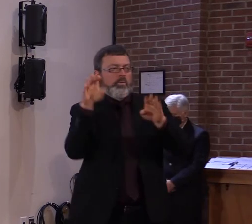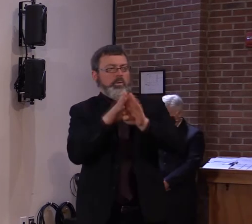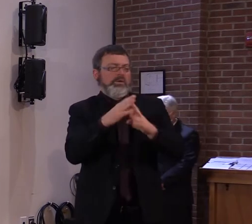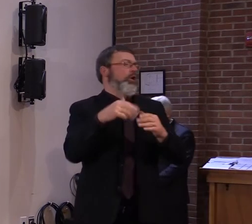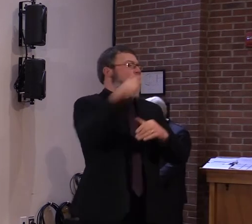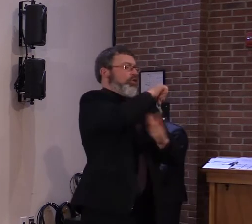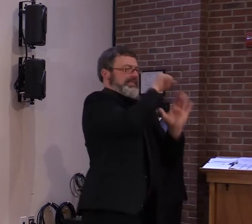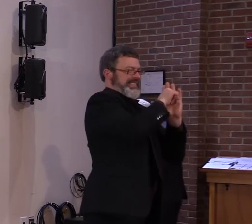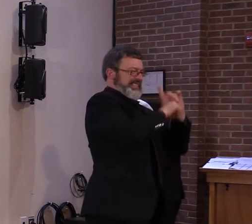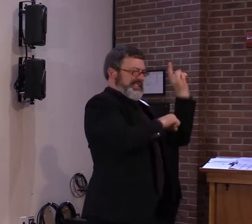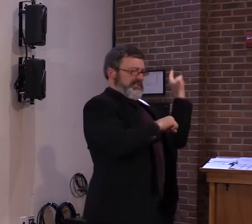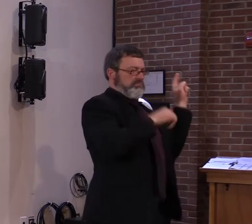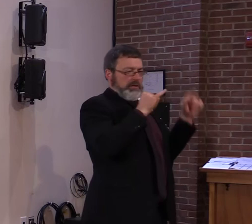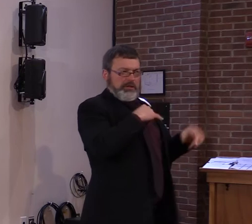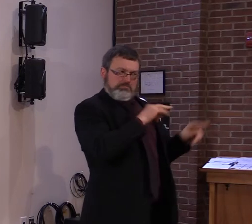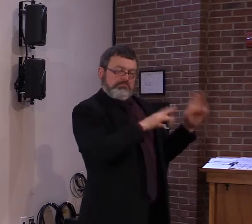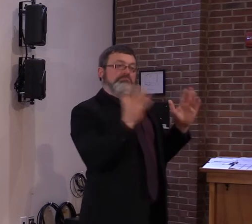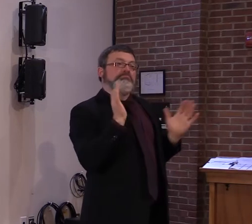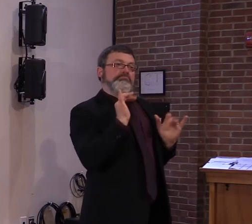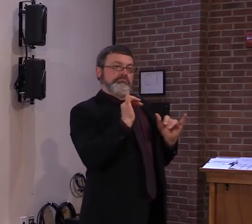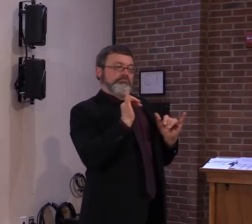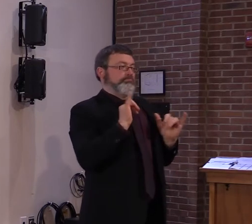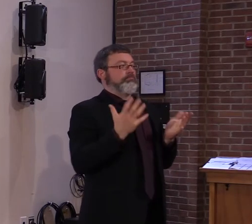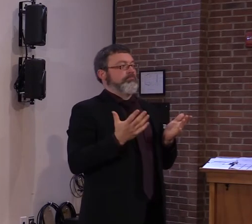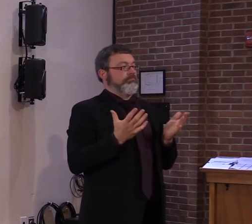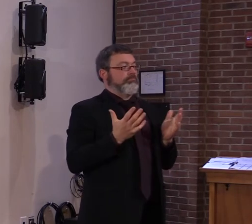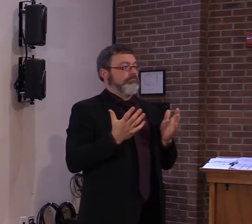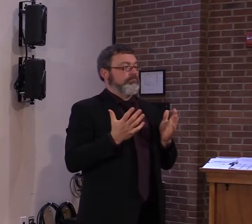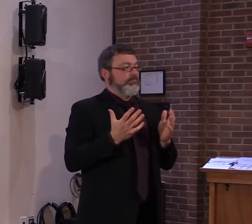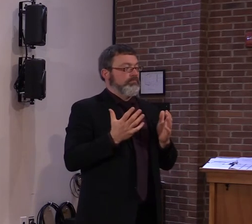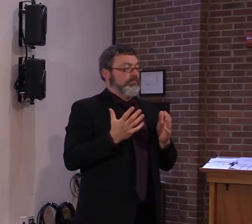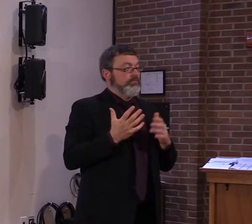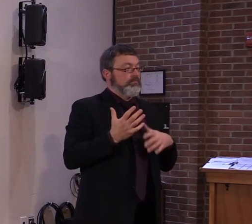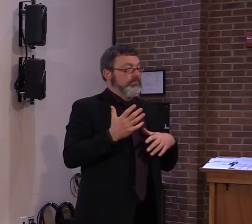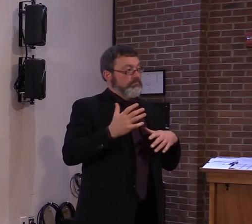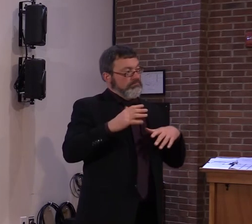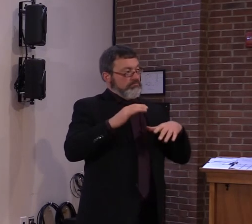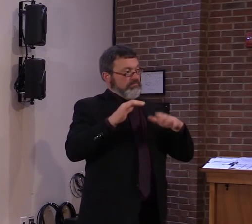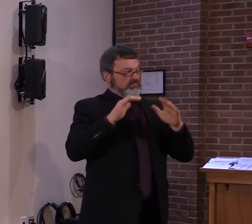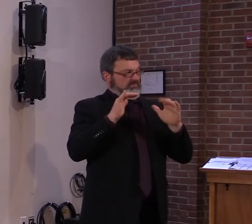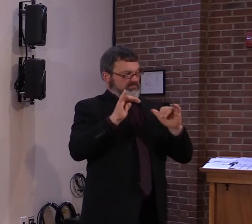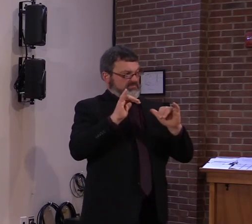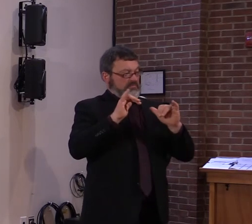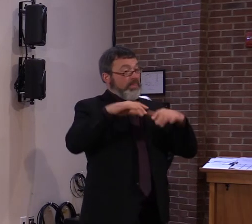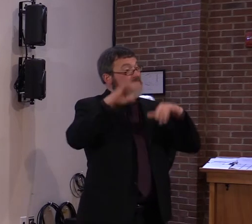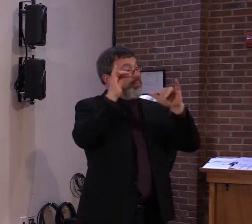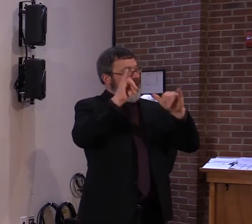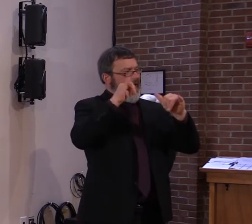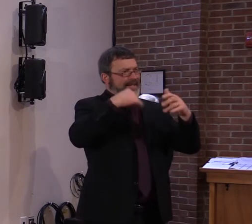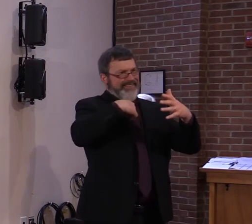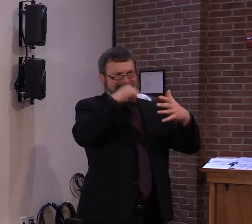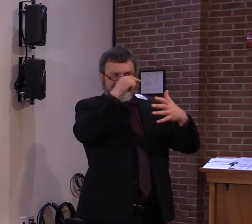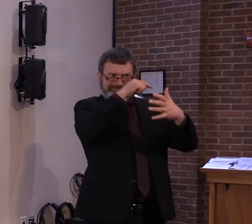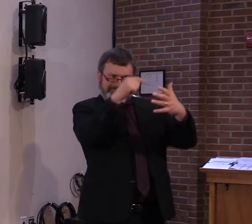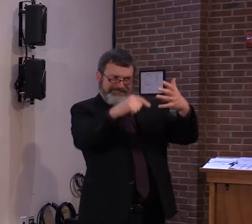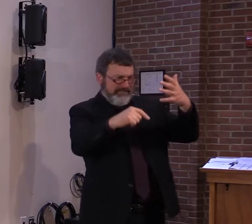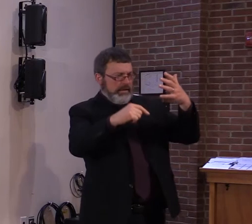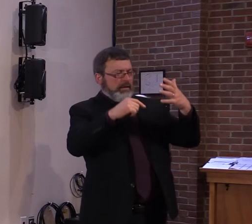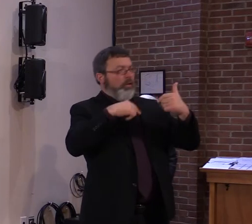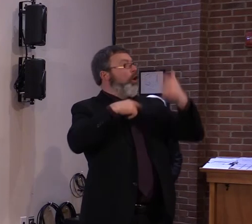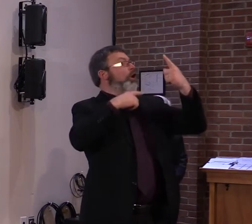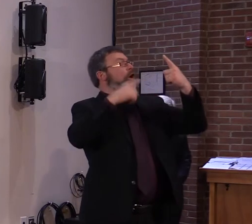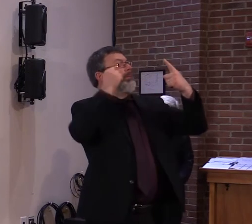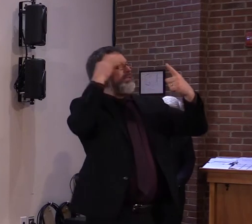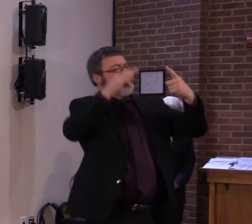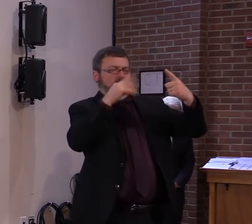the building. So a lot of things go into these decisions, but we would never just pivot off of the positivity